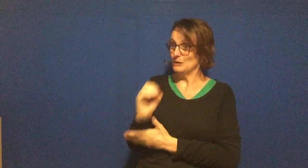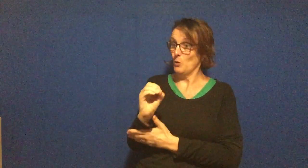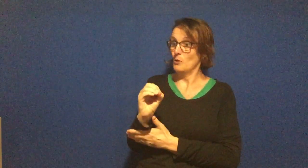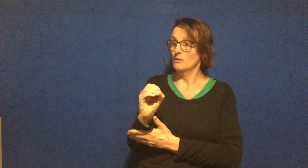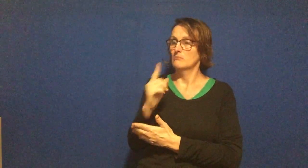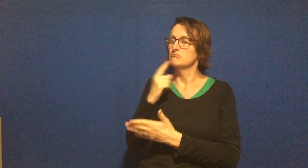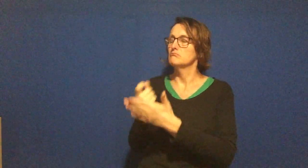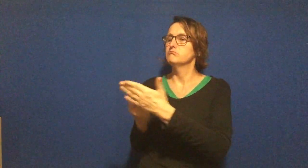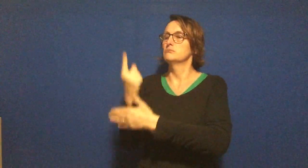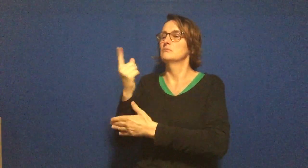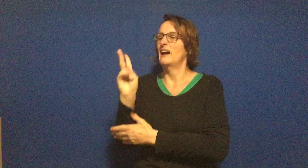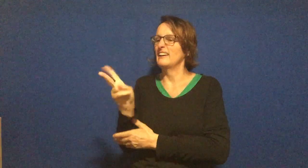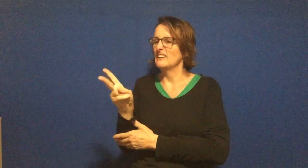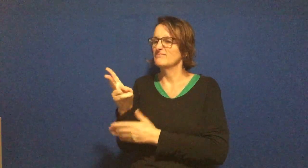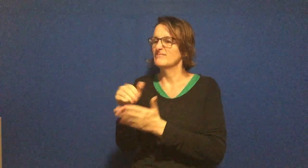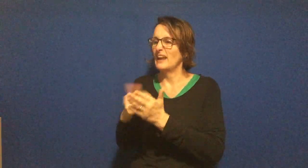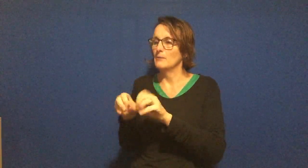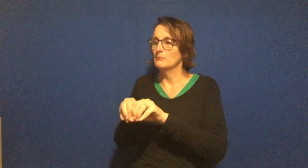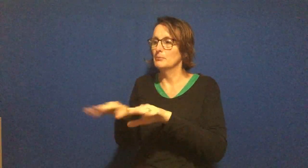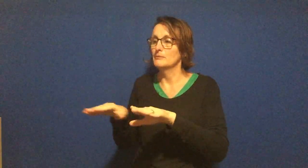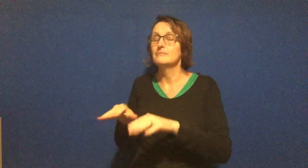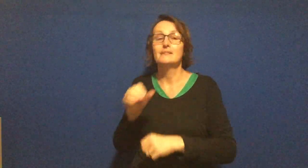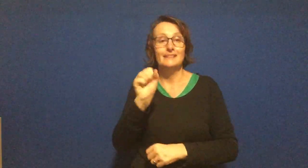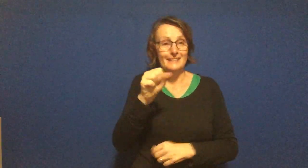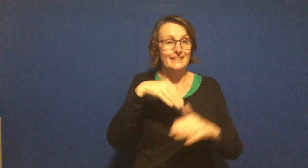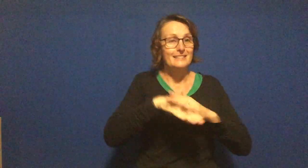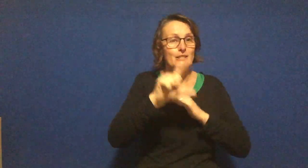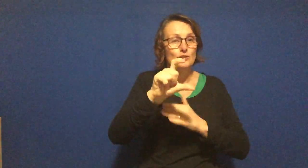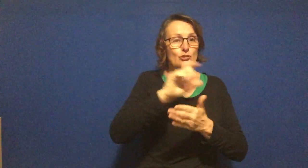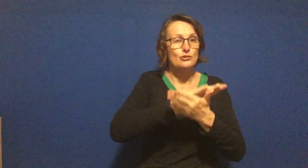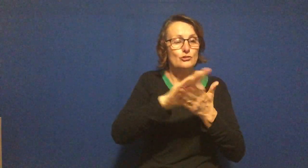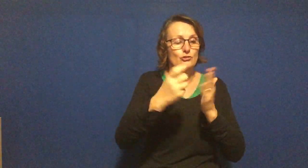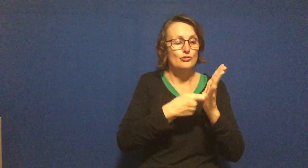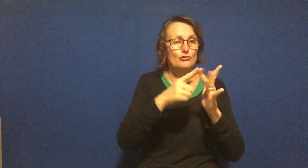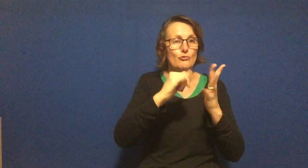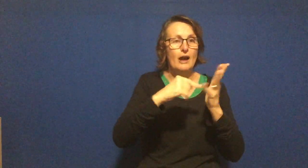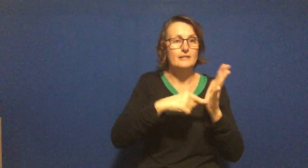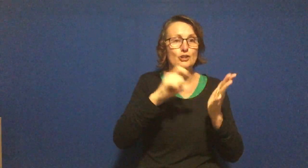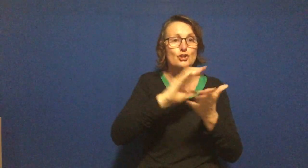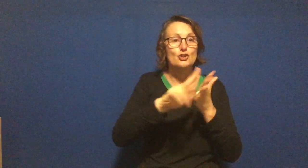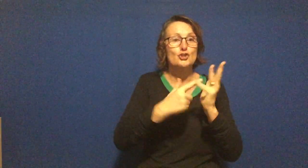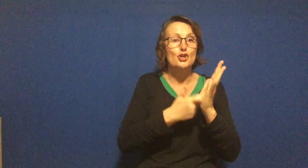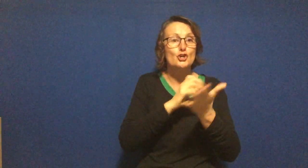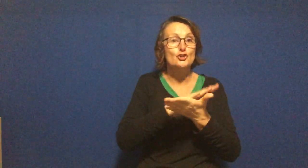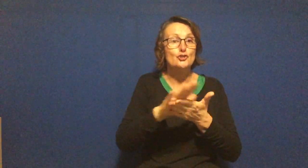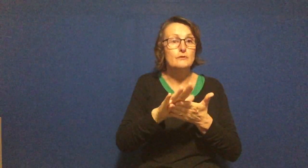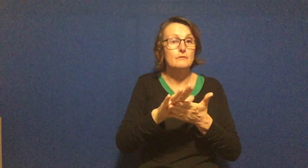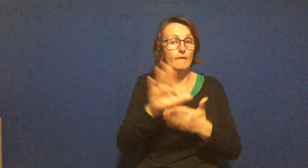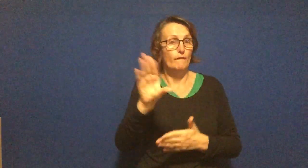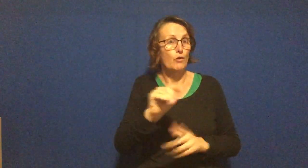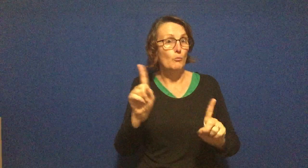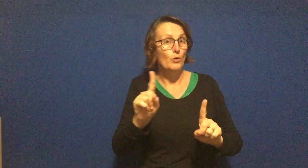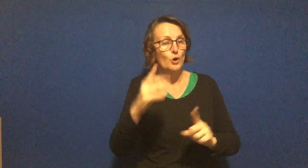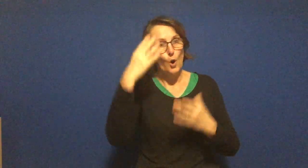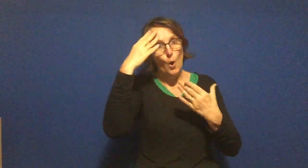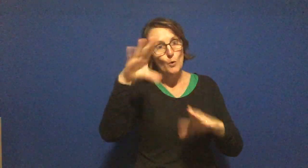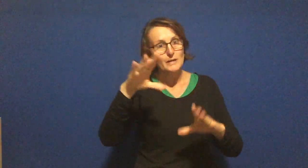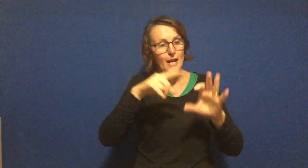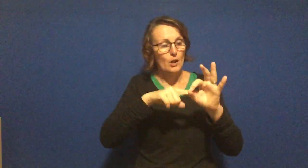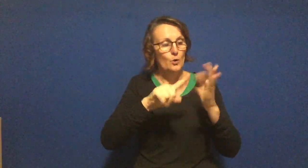another community outbreak there. Yes, in Christchurch, in hotel quarantine, with Russian